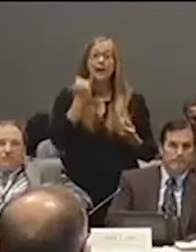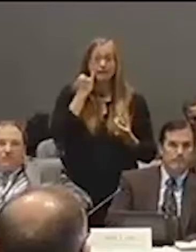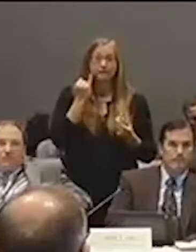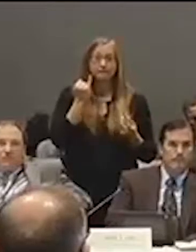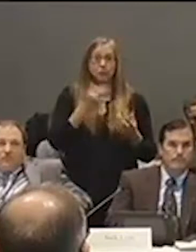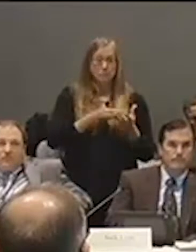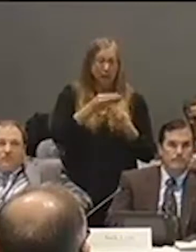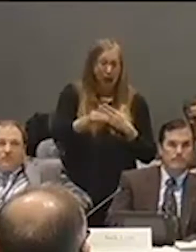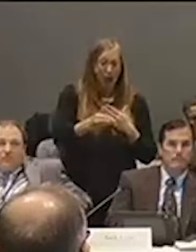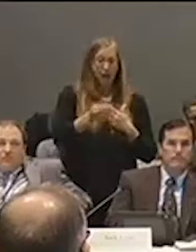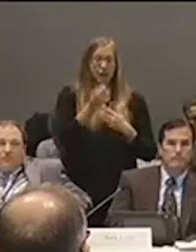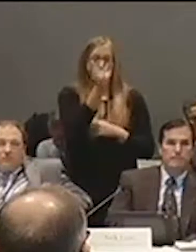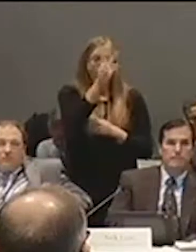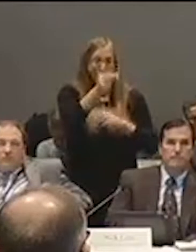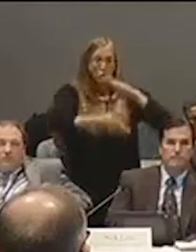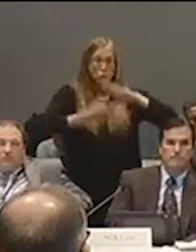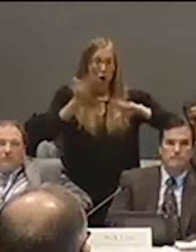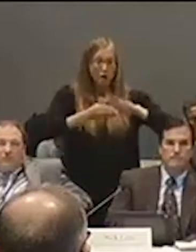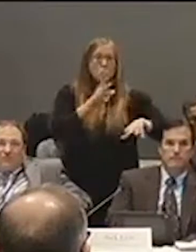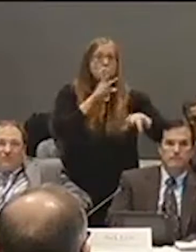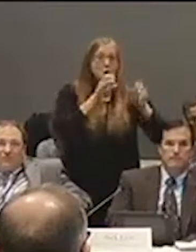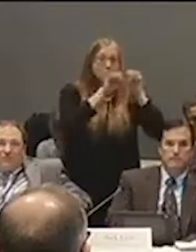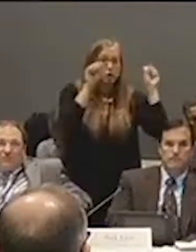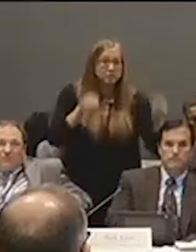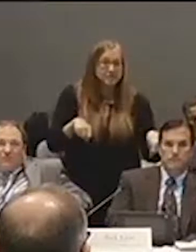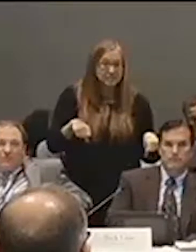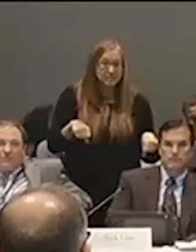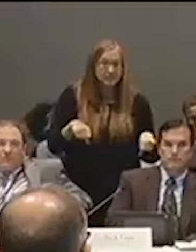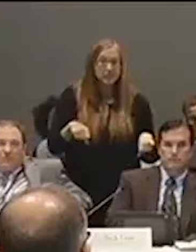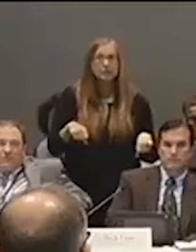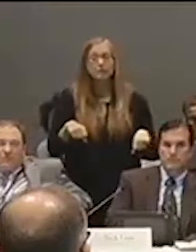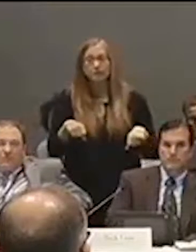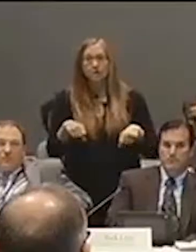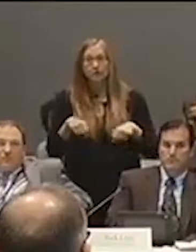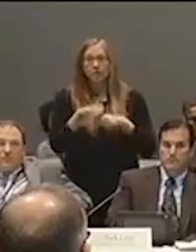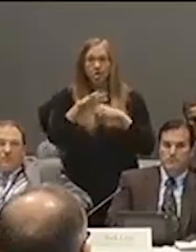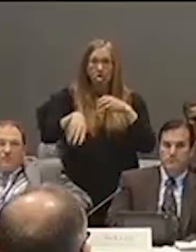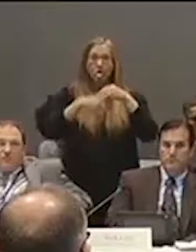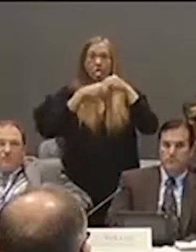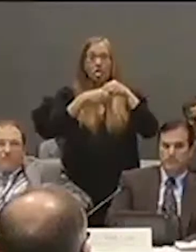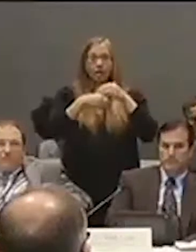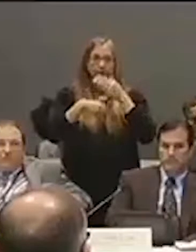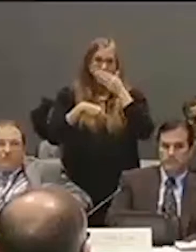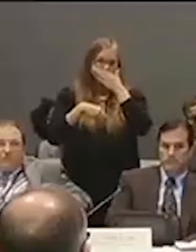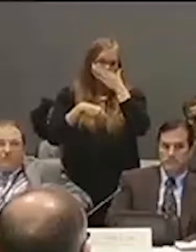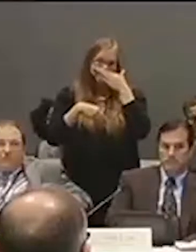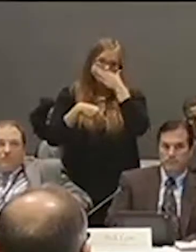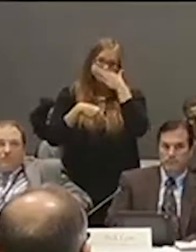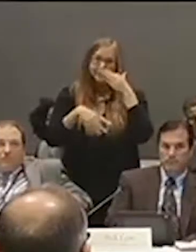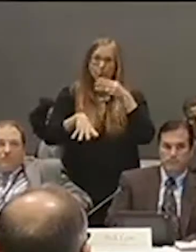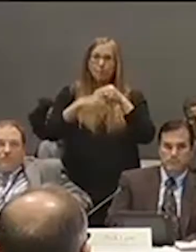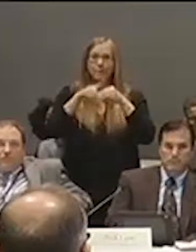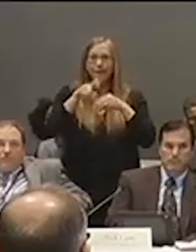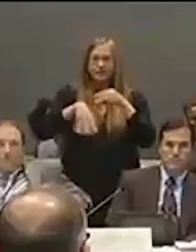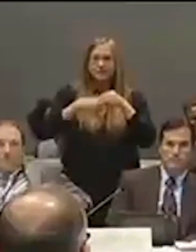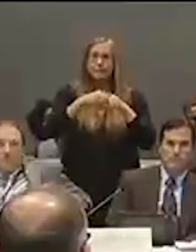and regulate a water system, you add to that revenue requirement that I described earlier, you add income